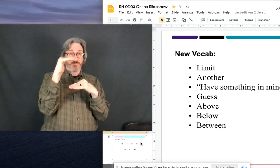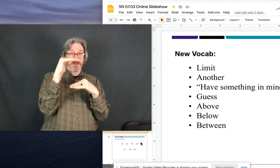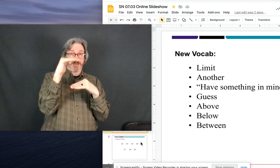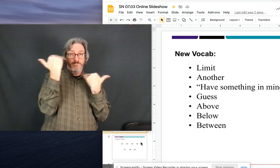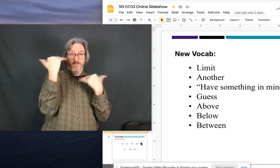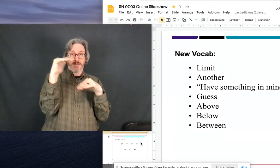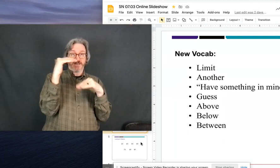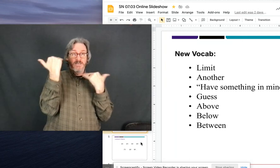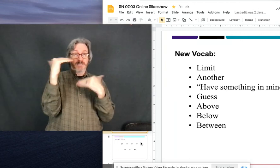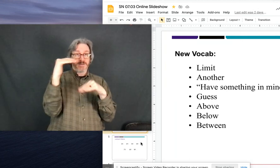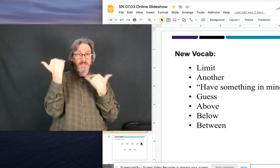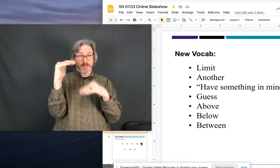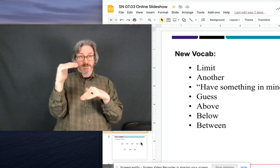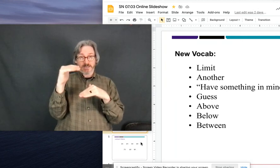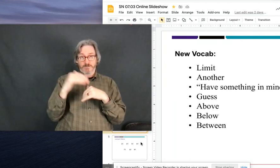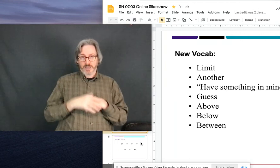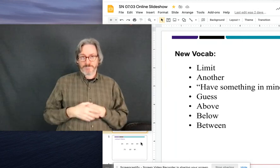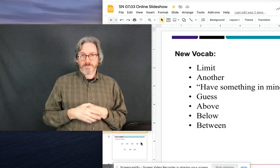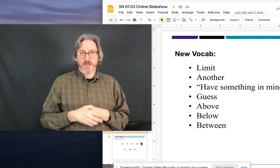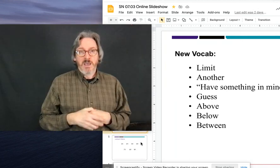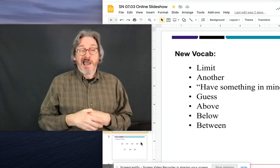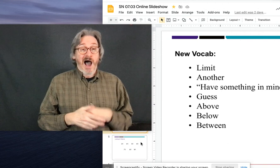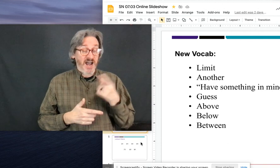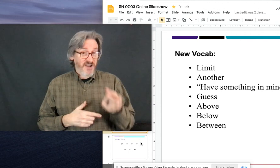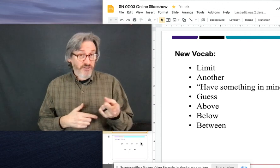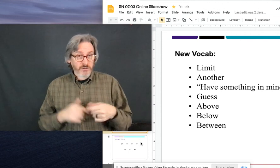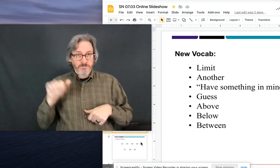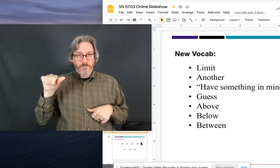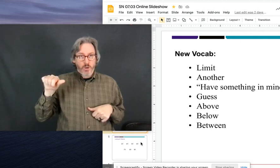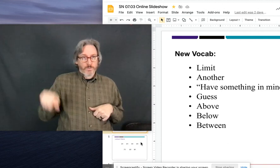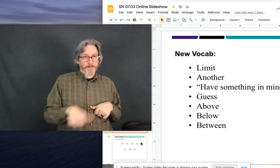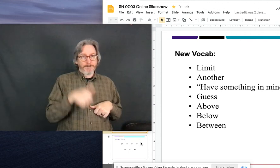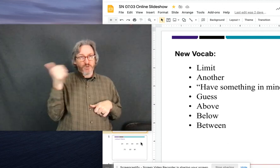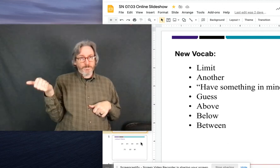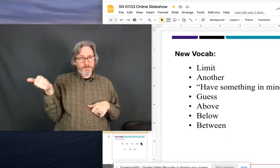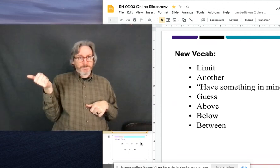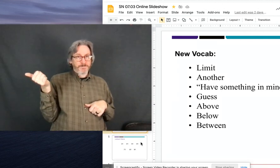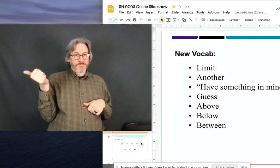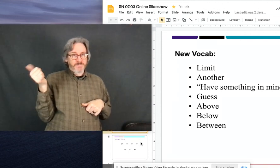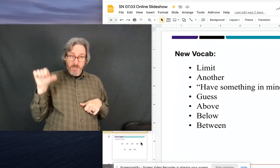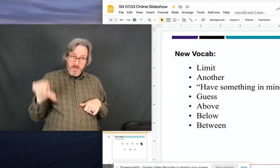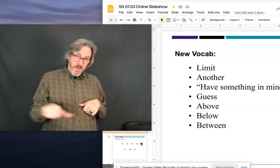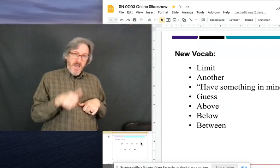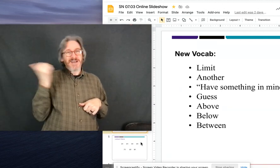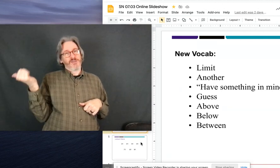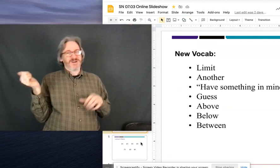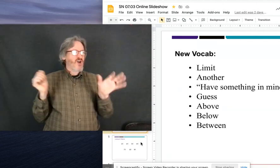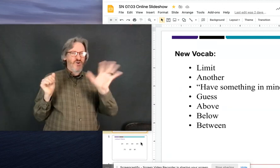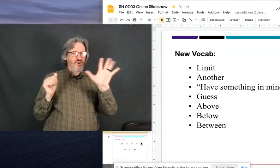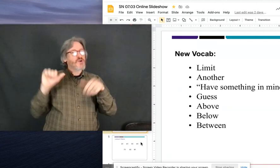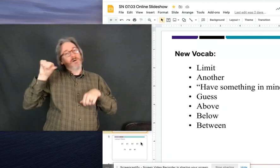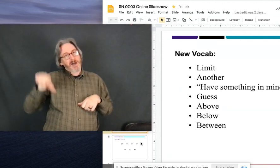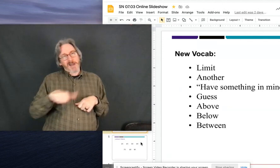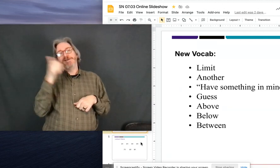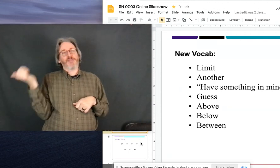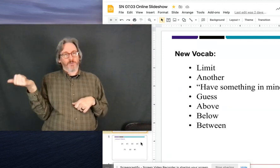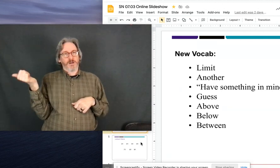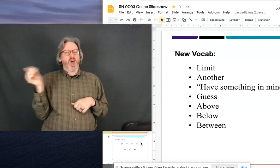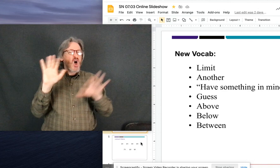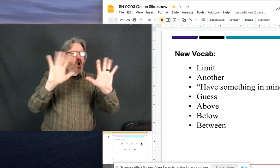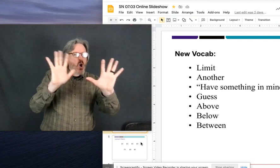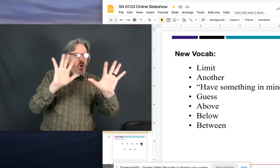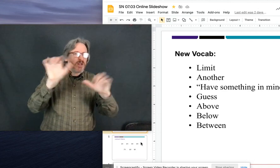Boom. Limit. Limited. Okay. Another. Boom. Another one. Oh, no. Another